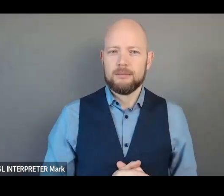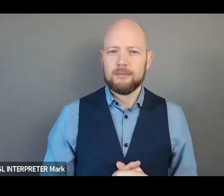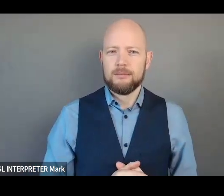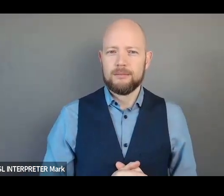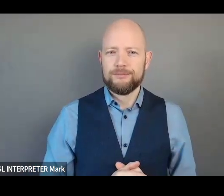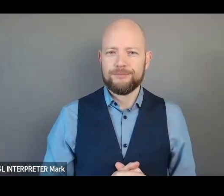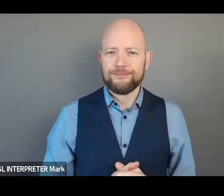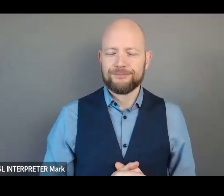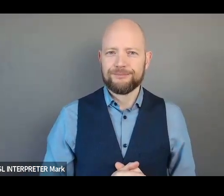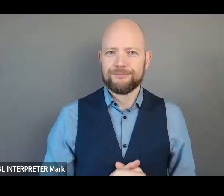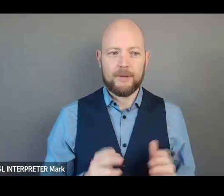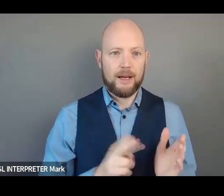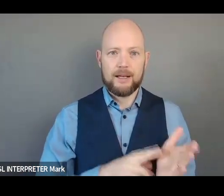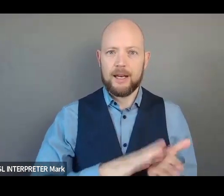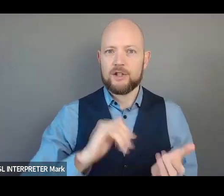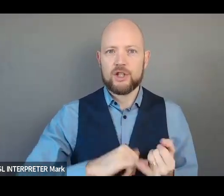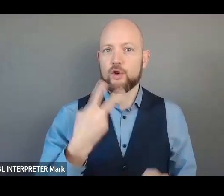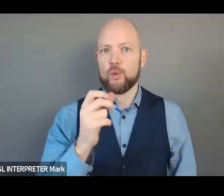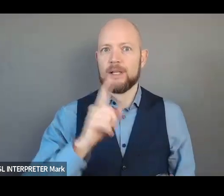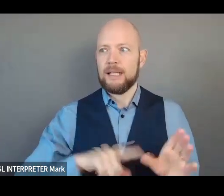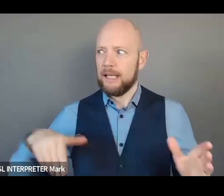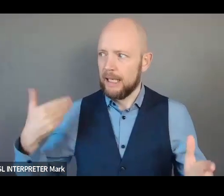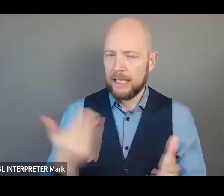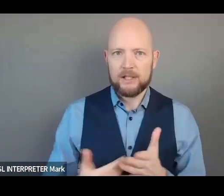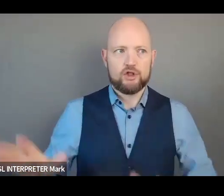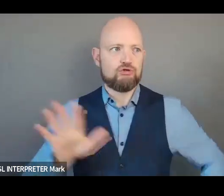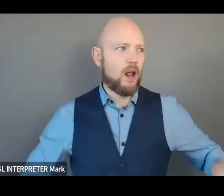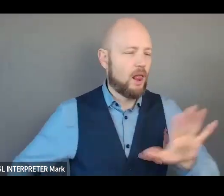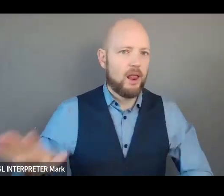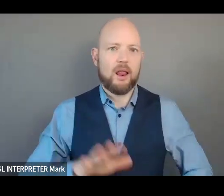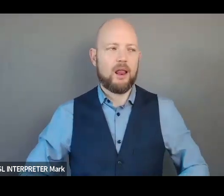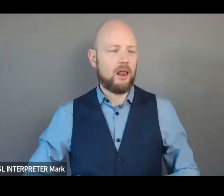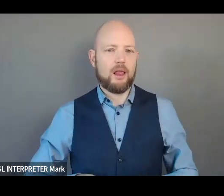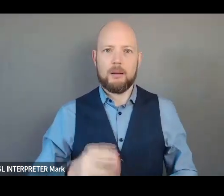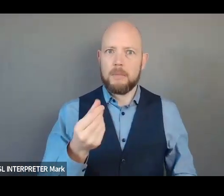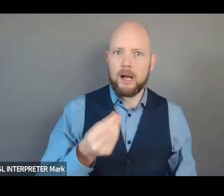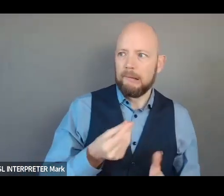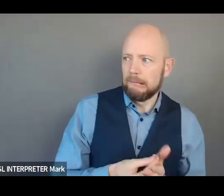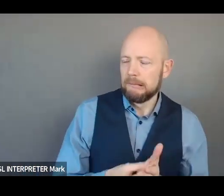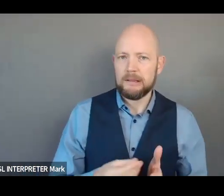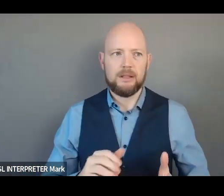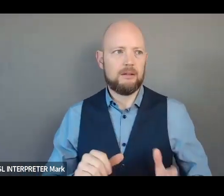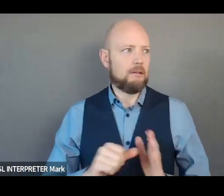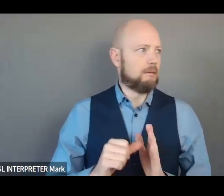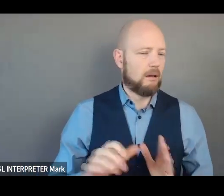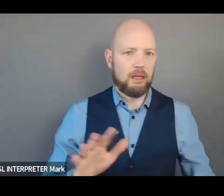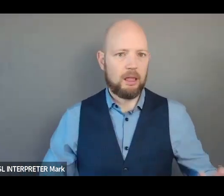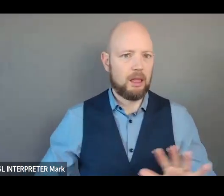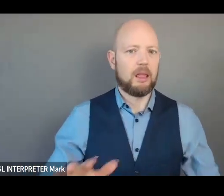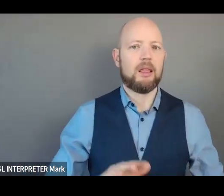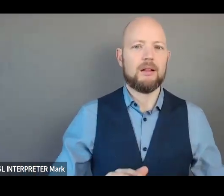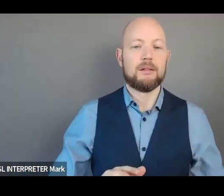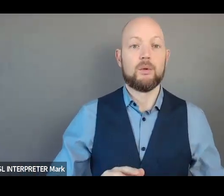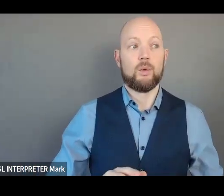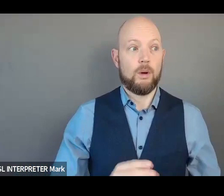its toll in that area. So in one sense, this is not an area that organisations can necessarily deal with directly, but there